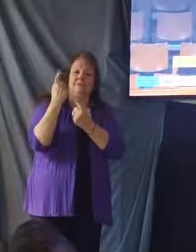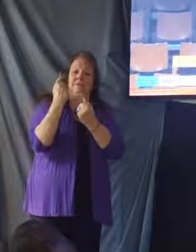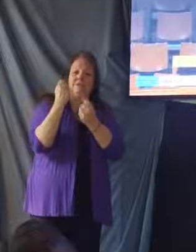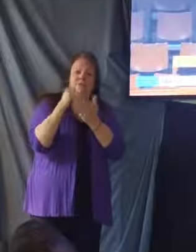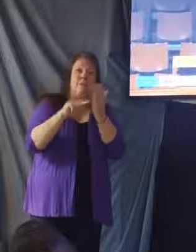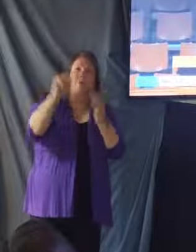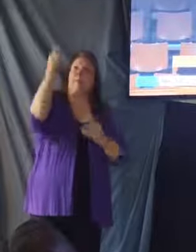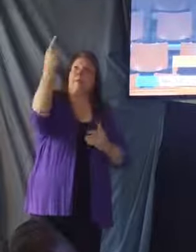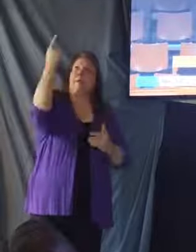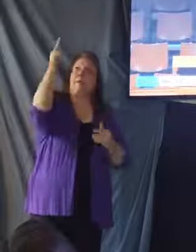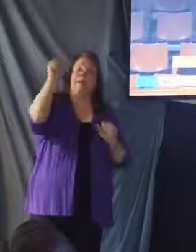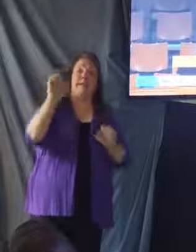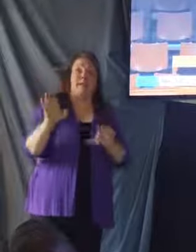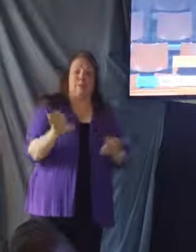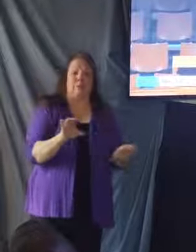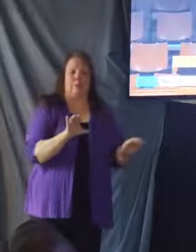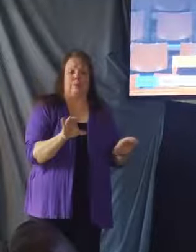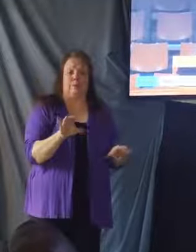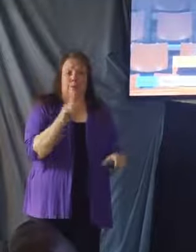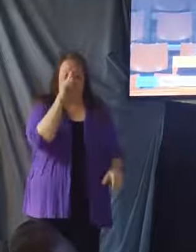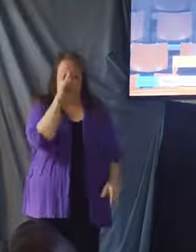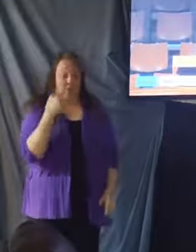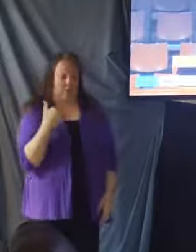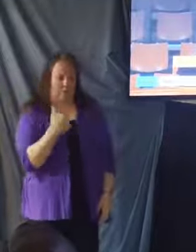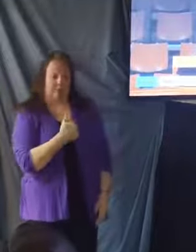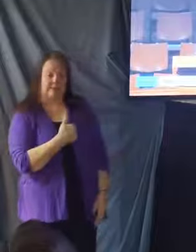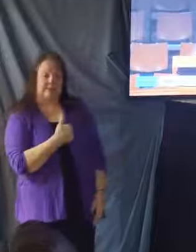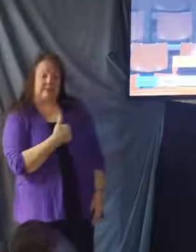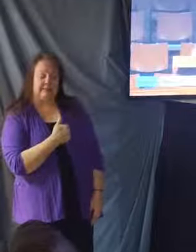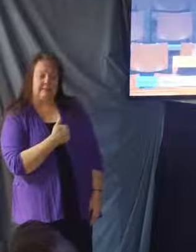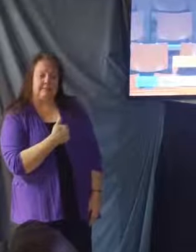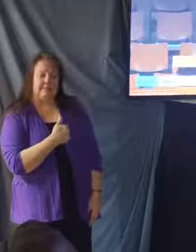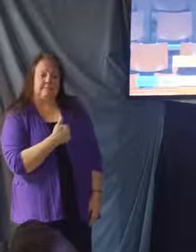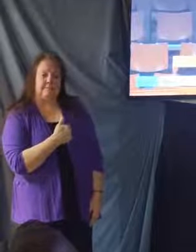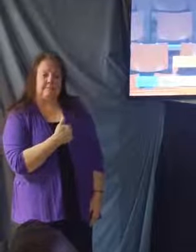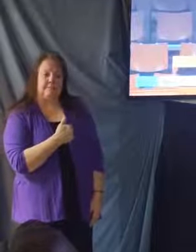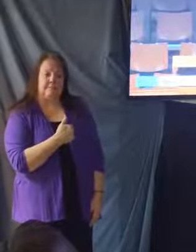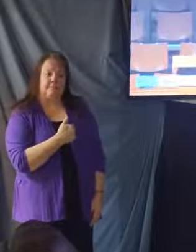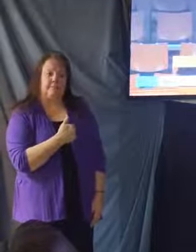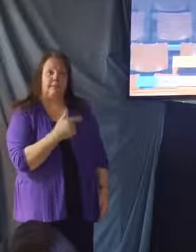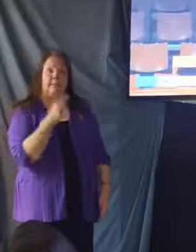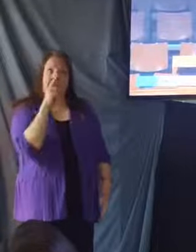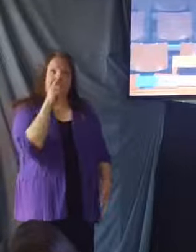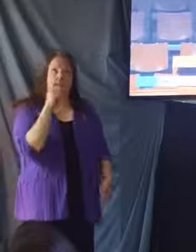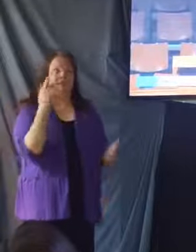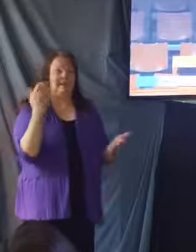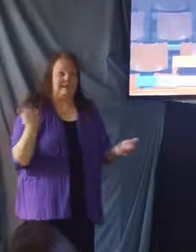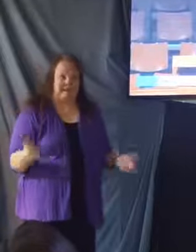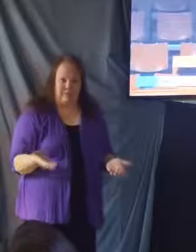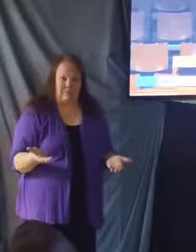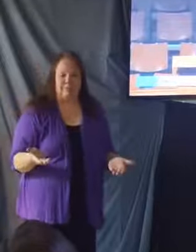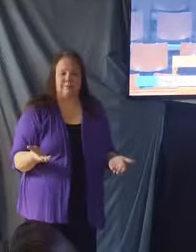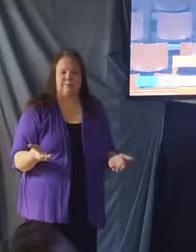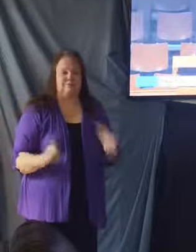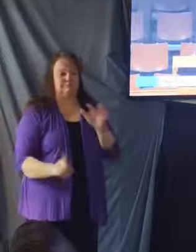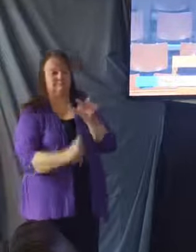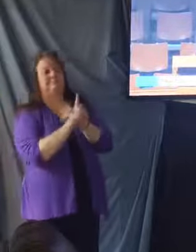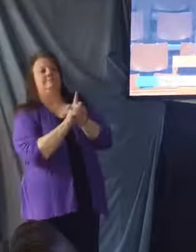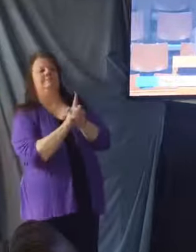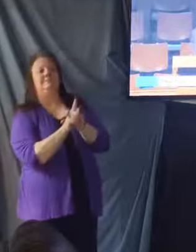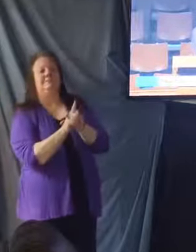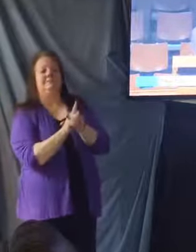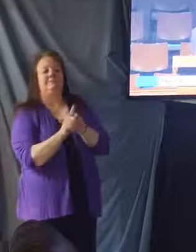only He could accomplish for us. It has appeared. He'll talk about